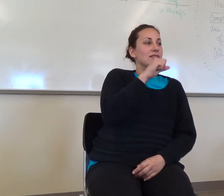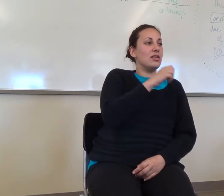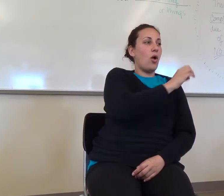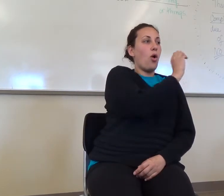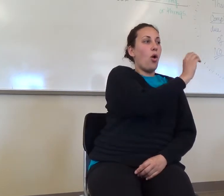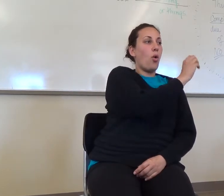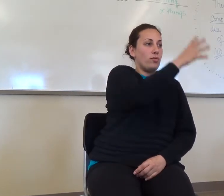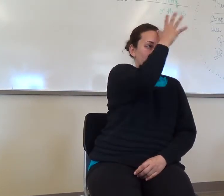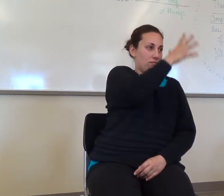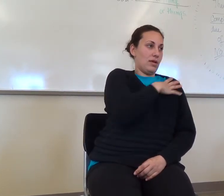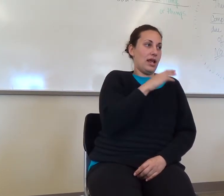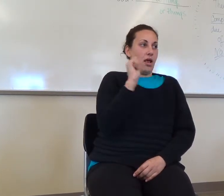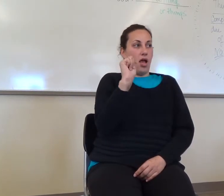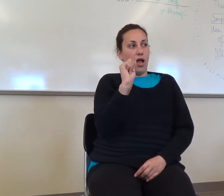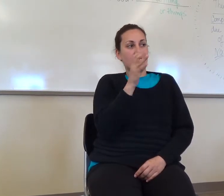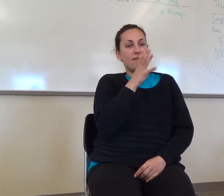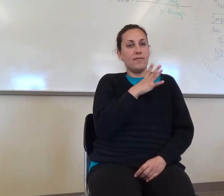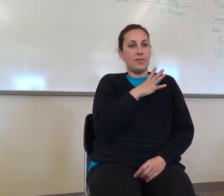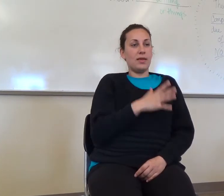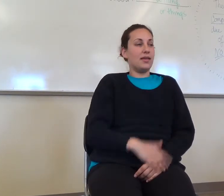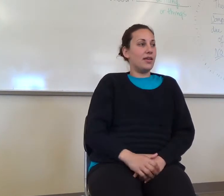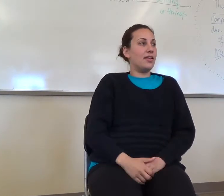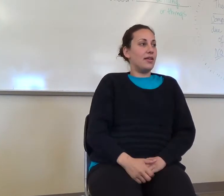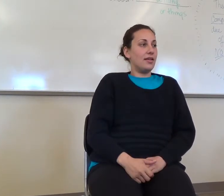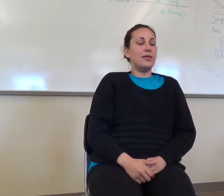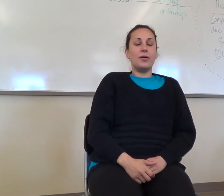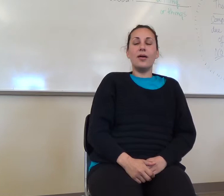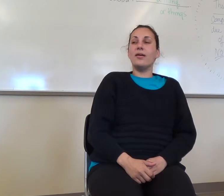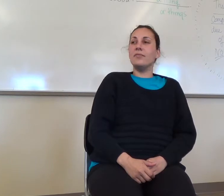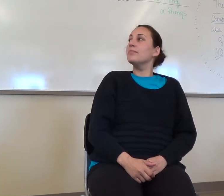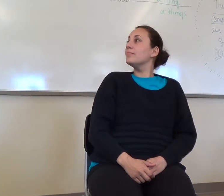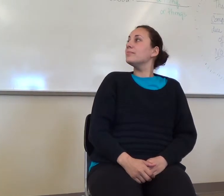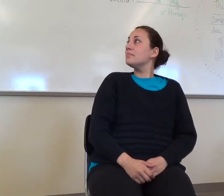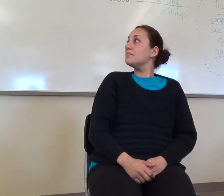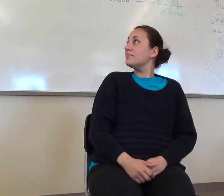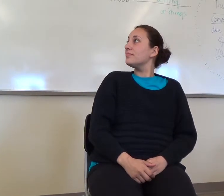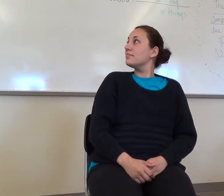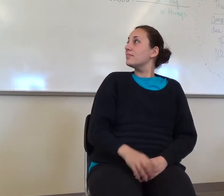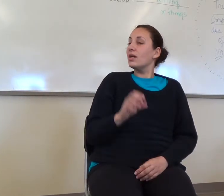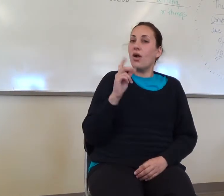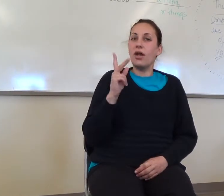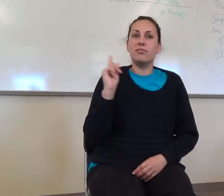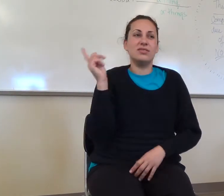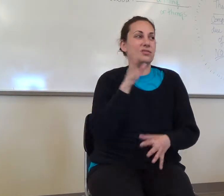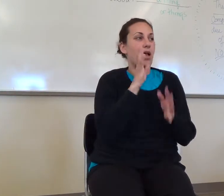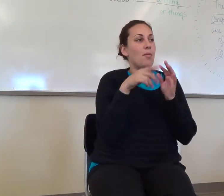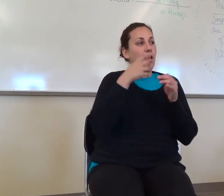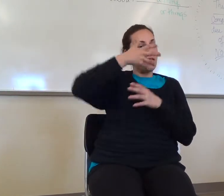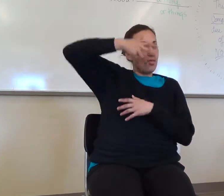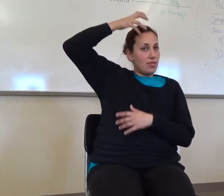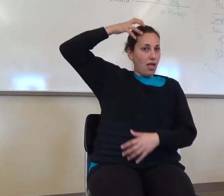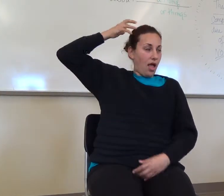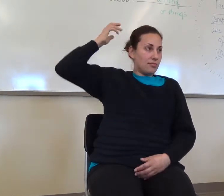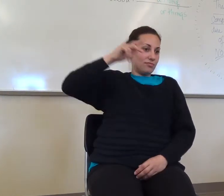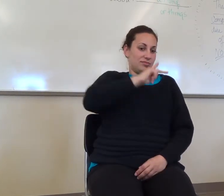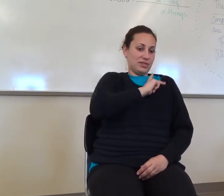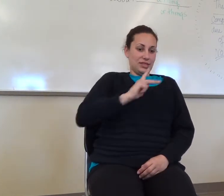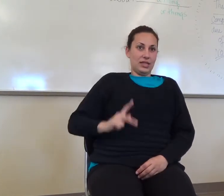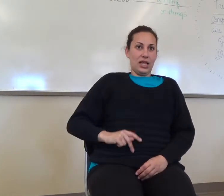The lion is supposed to be the king of the jungle. So if, you know, if an animal gets killed and the other